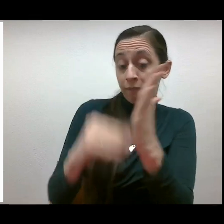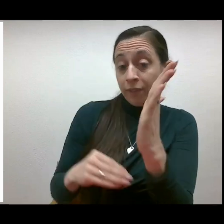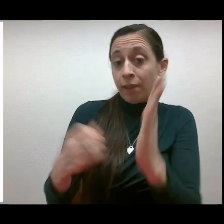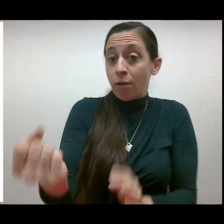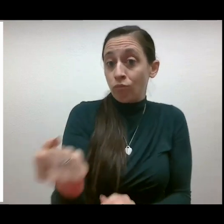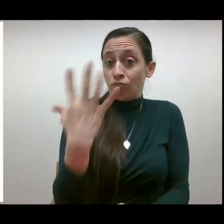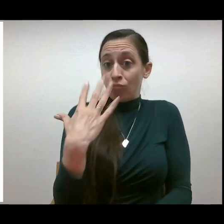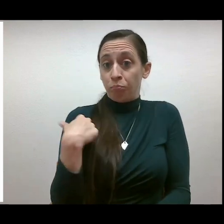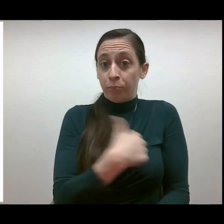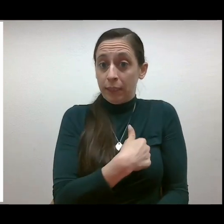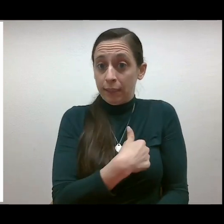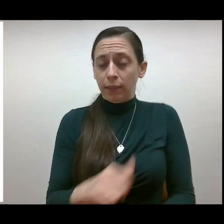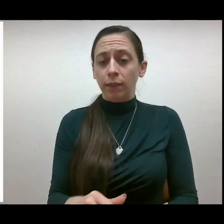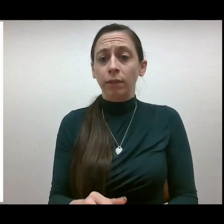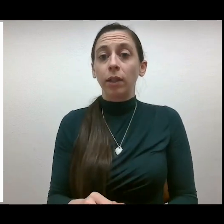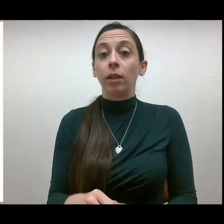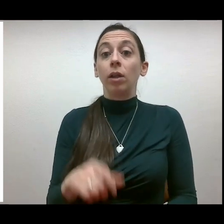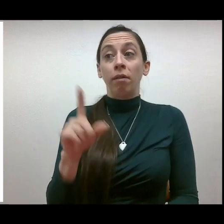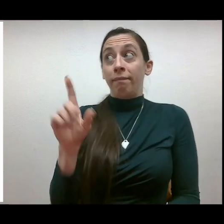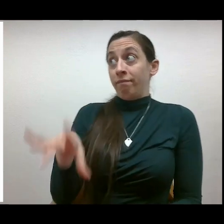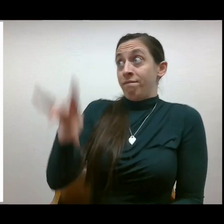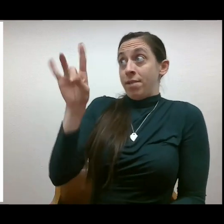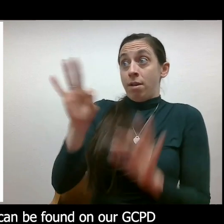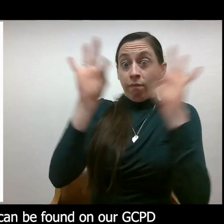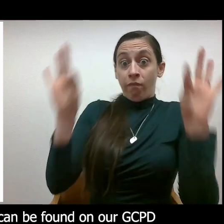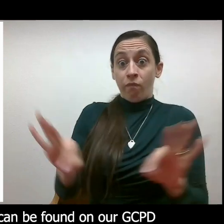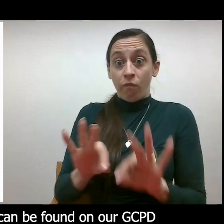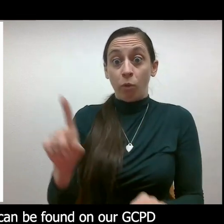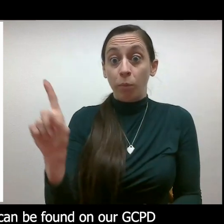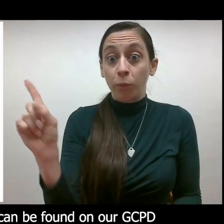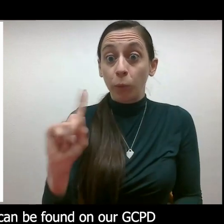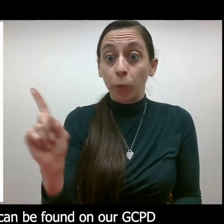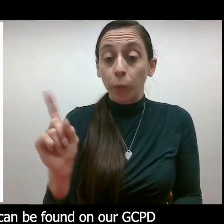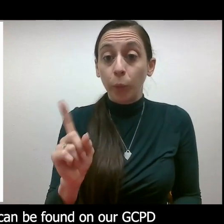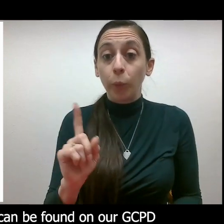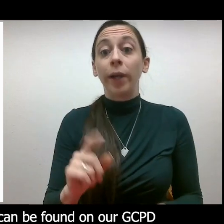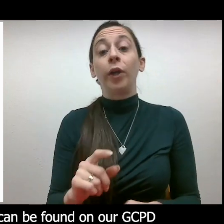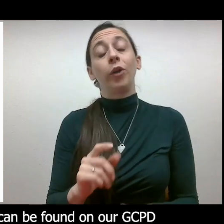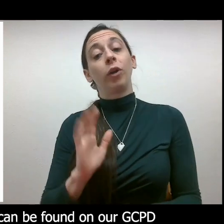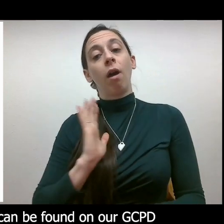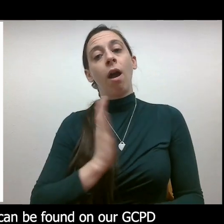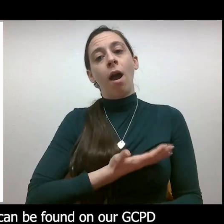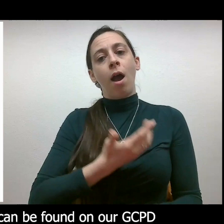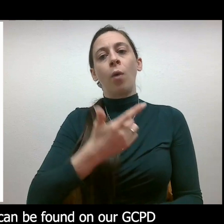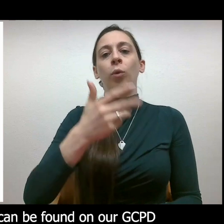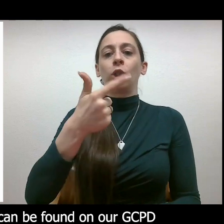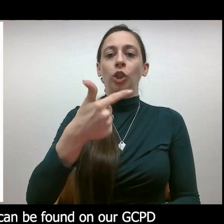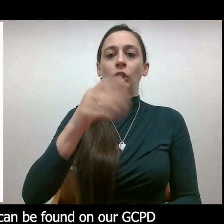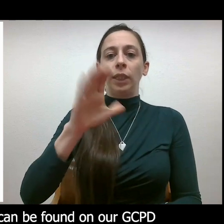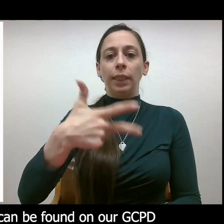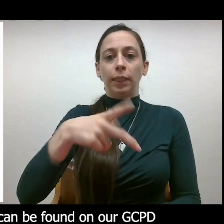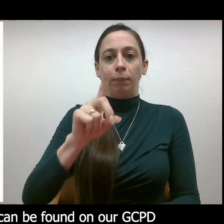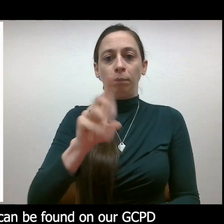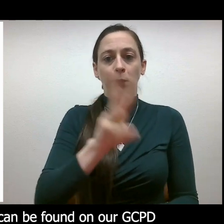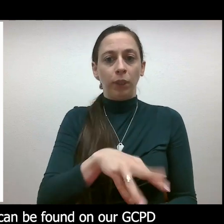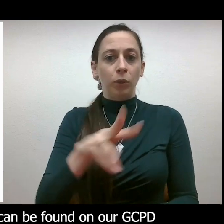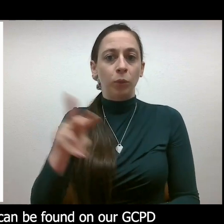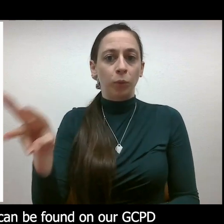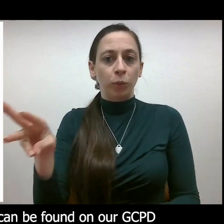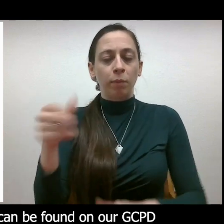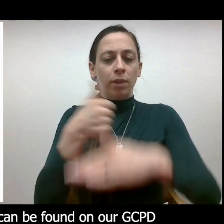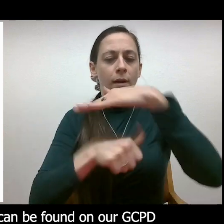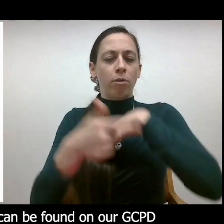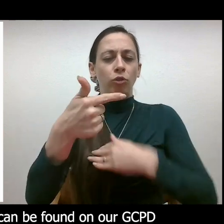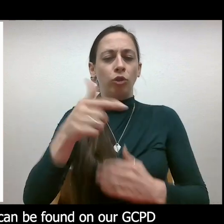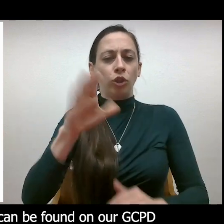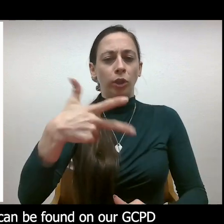Or you can complete the form yourself and submit it to GCPD staff. Our GCPD policy recommendation form can be